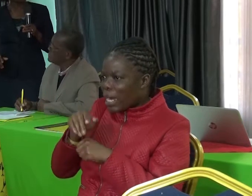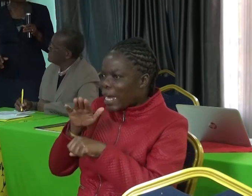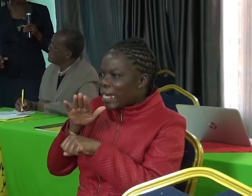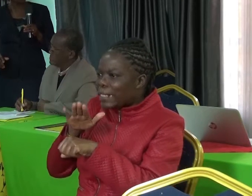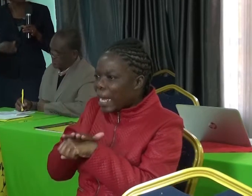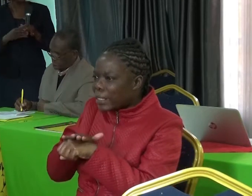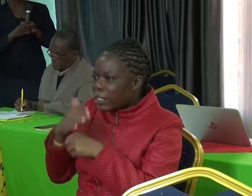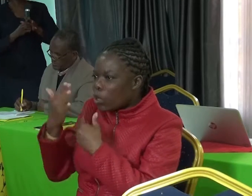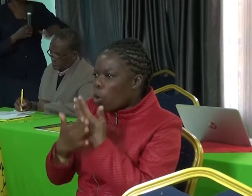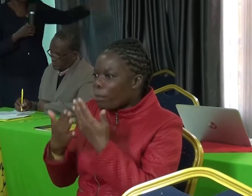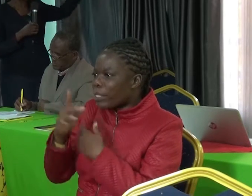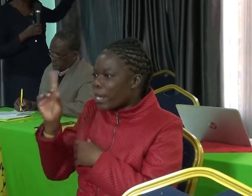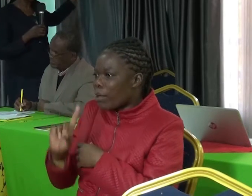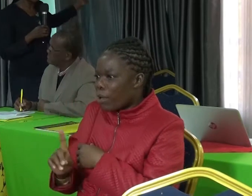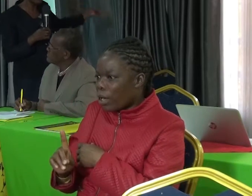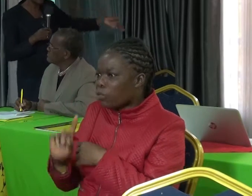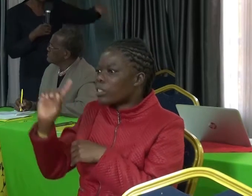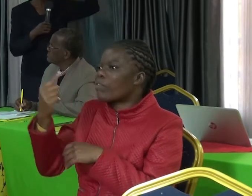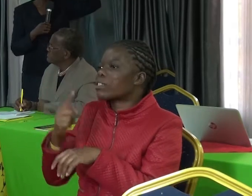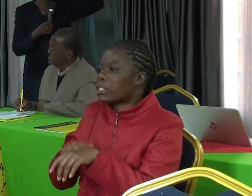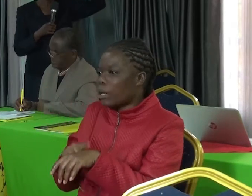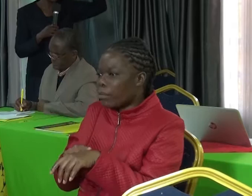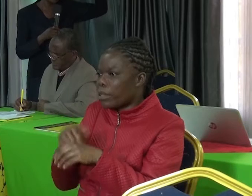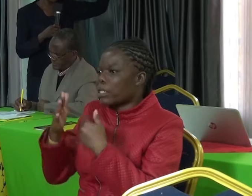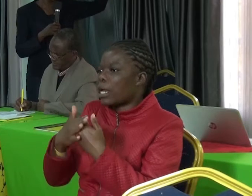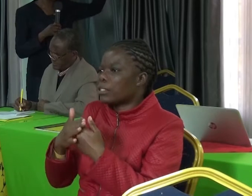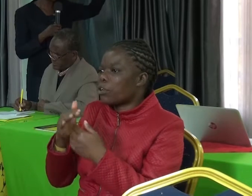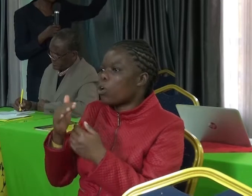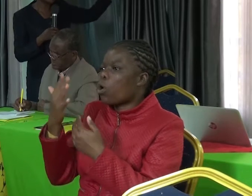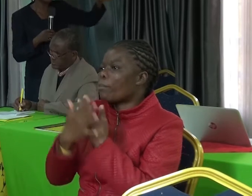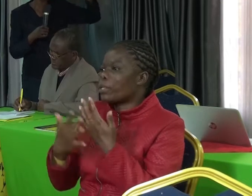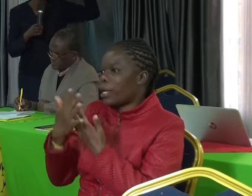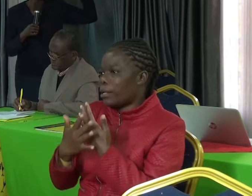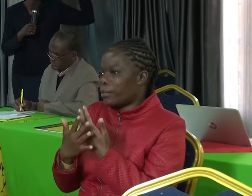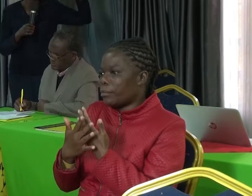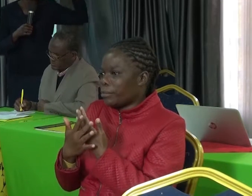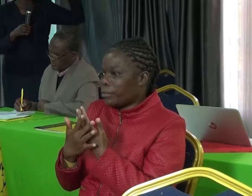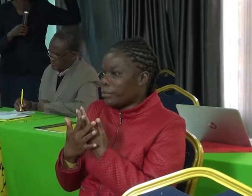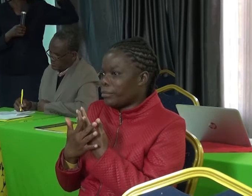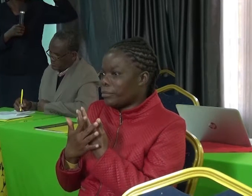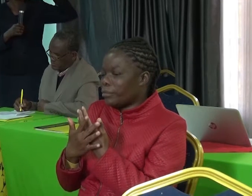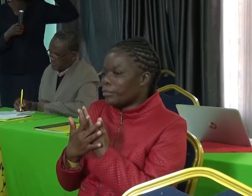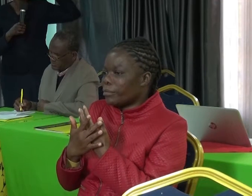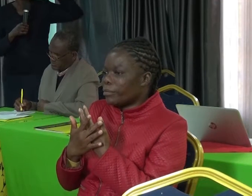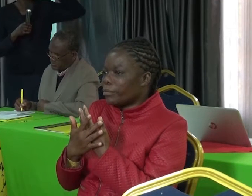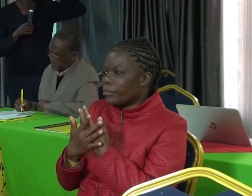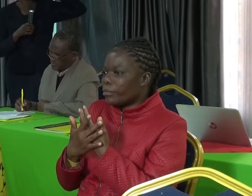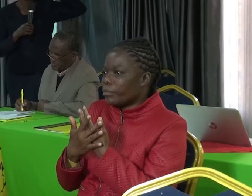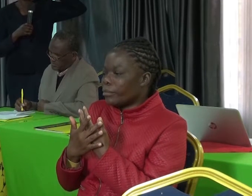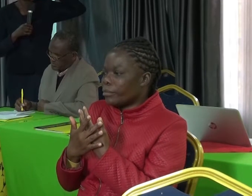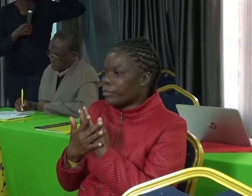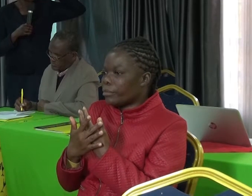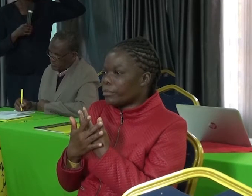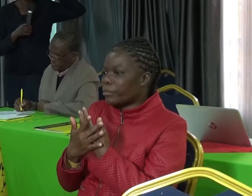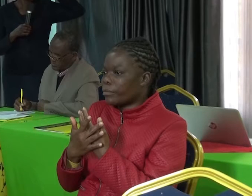all you do, discuss offline. Call one another on the phone, discuss that topic, exchange on email. Then one of you